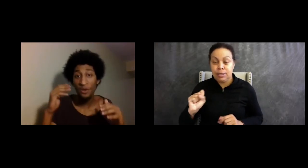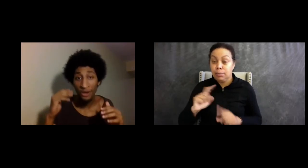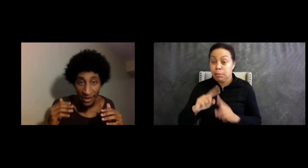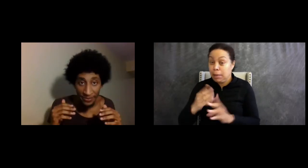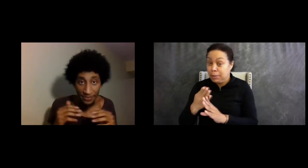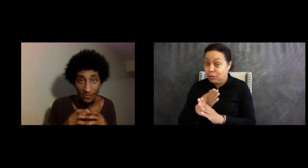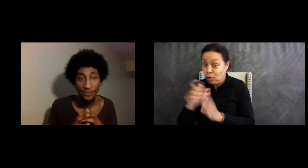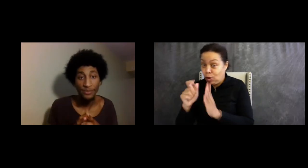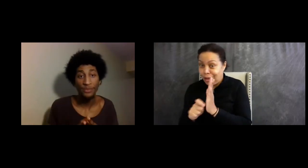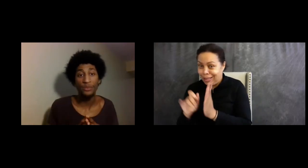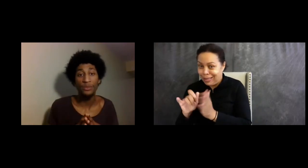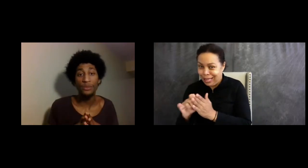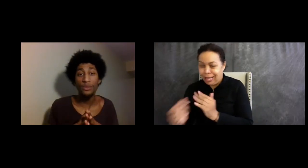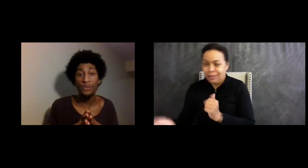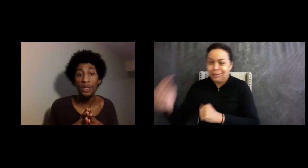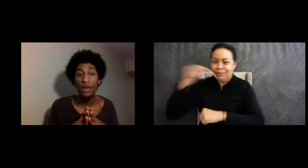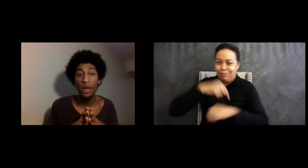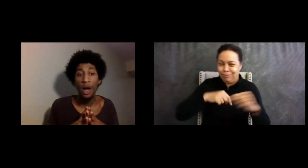a story